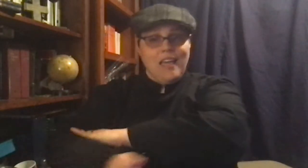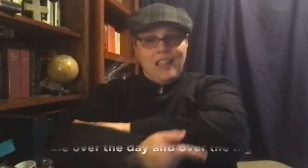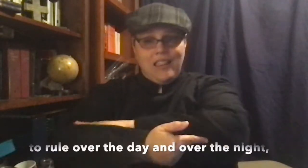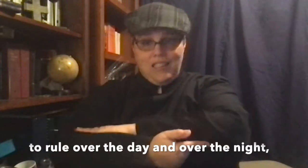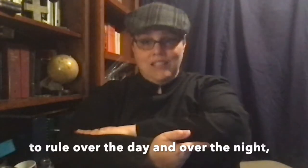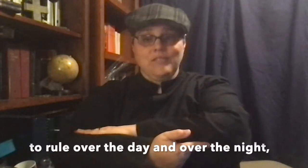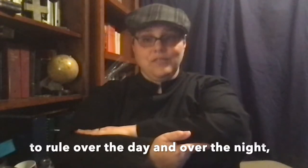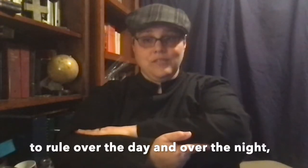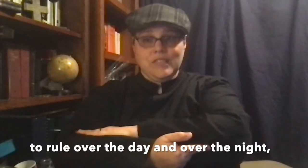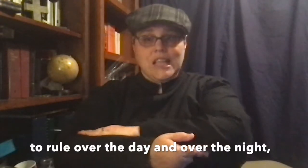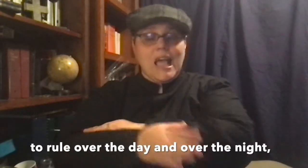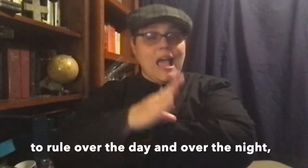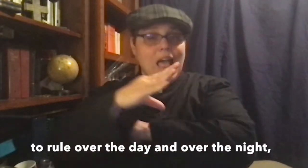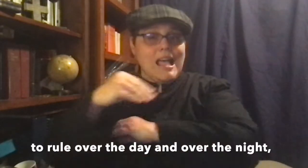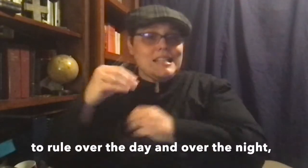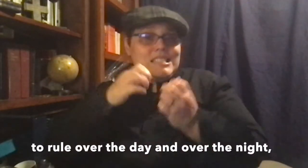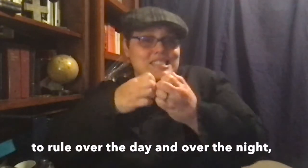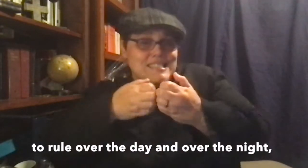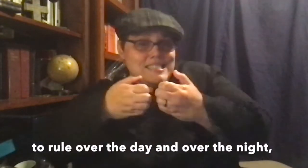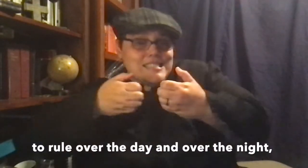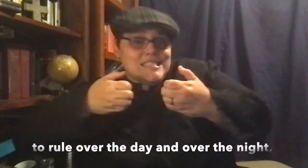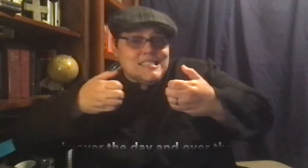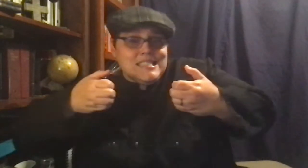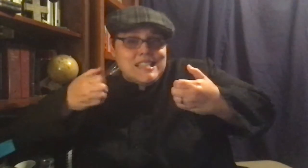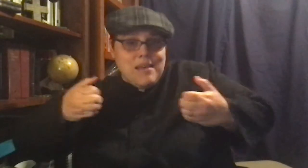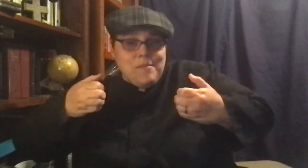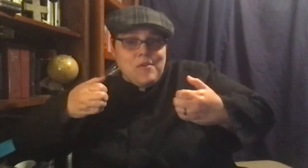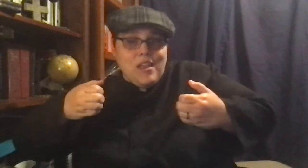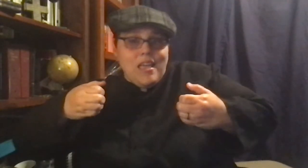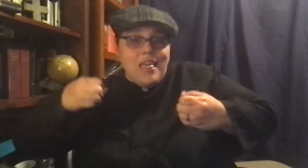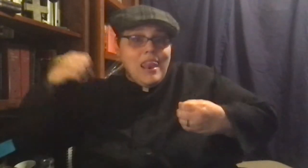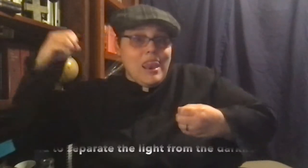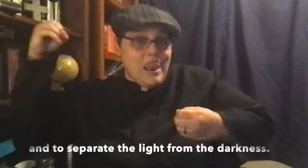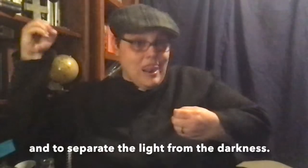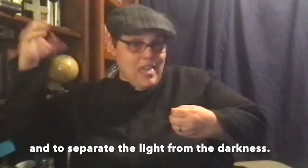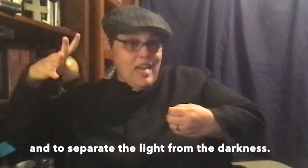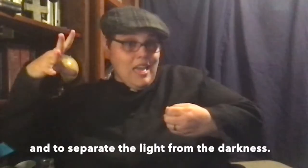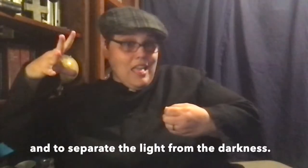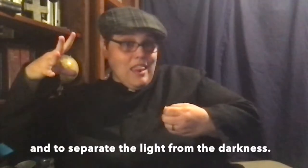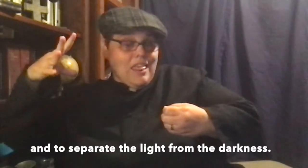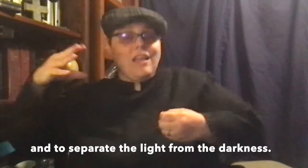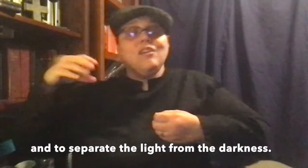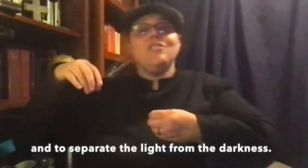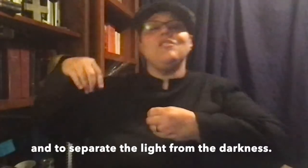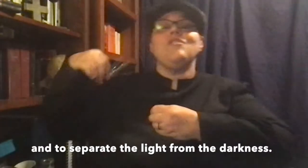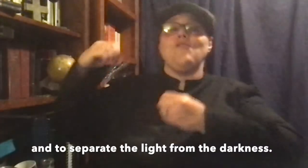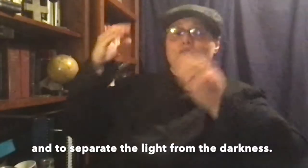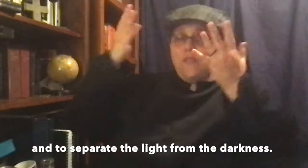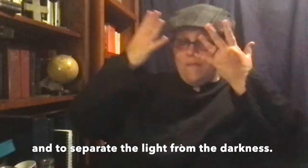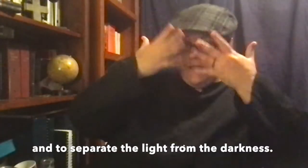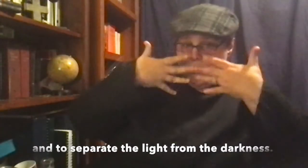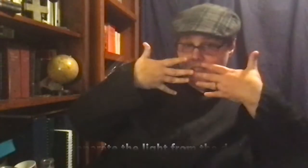to rule over the day and the night, and to separate the light from the